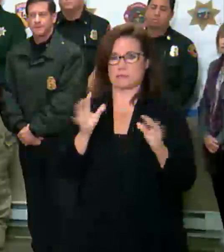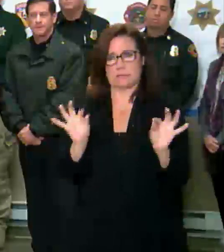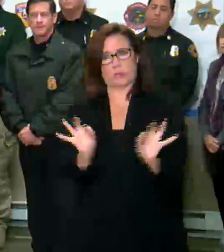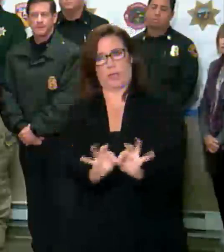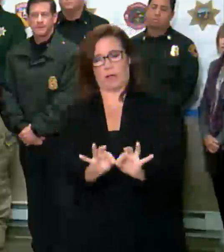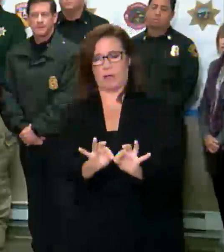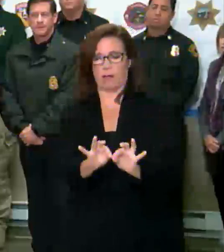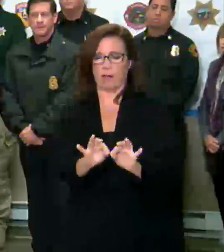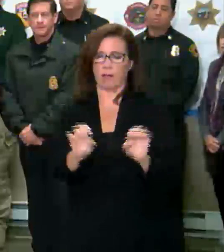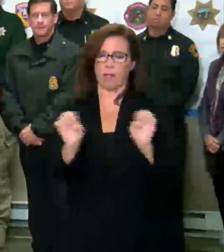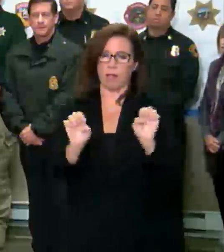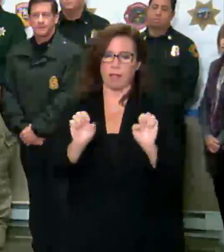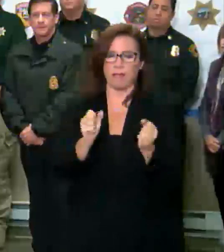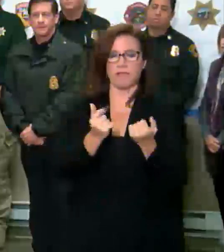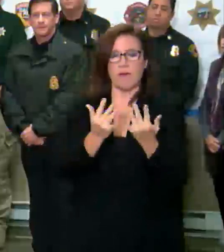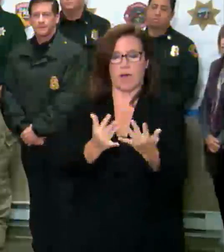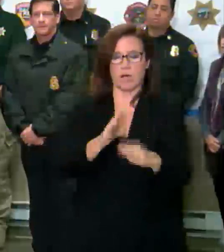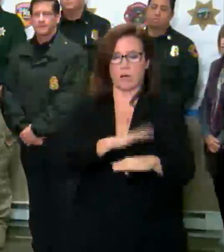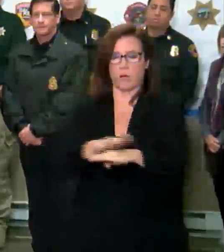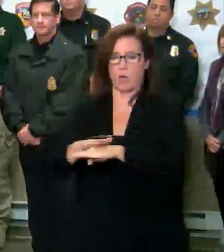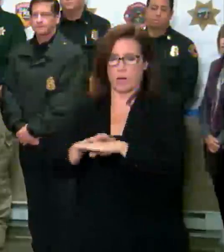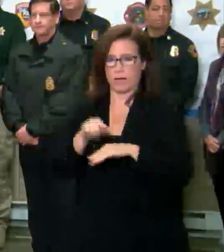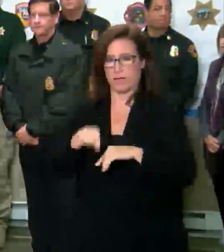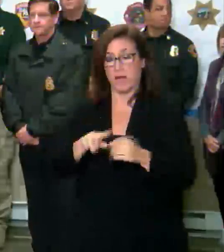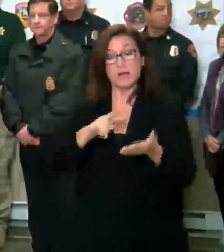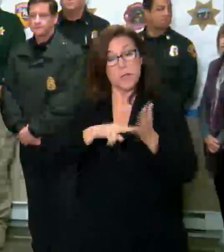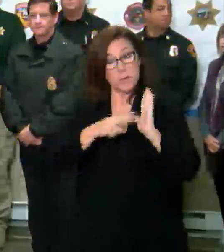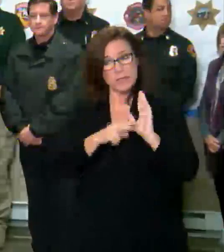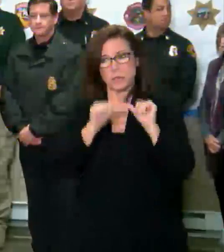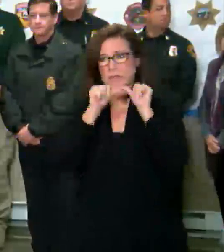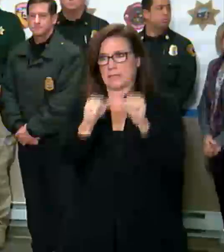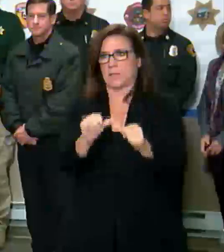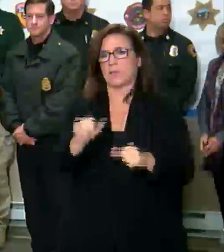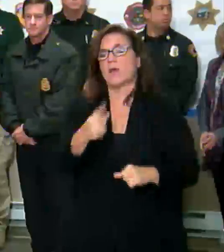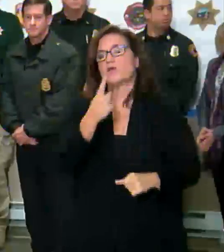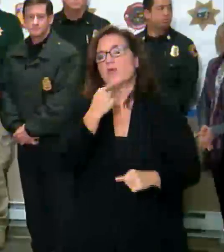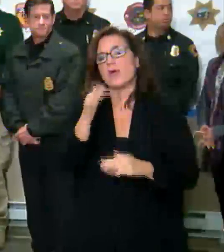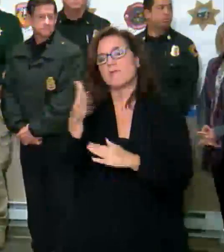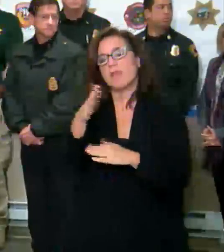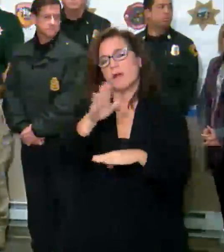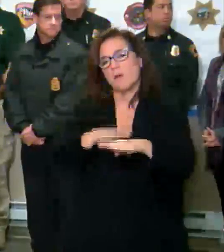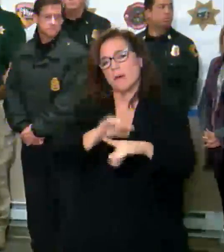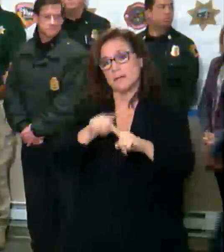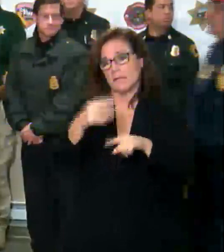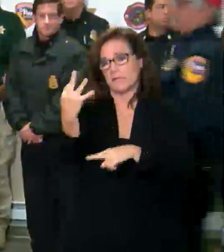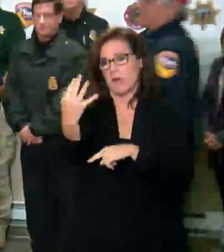effect until 10 a.m. Friday.